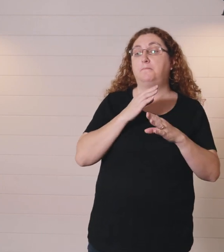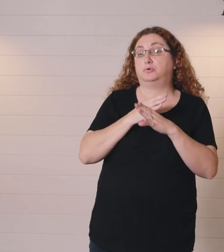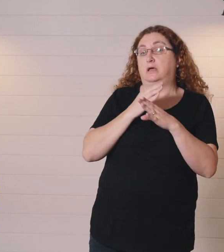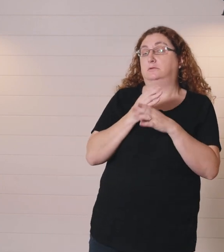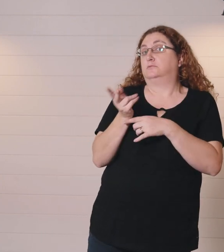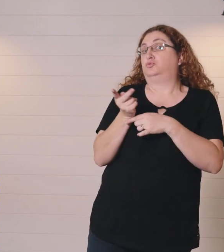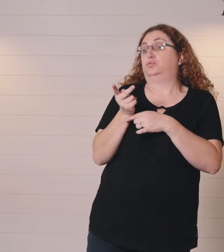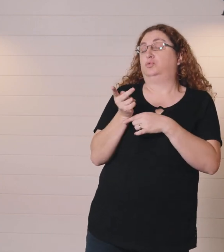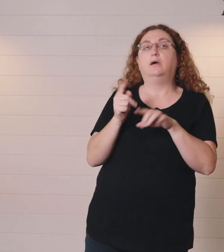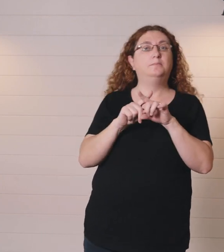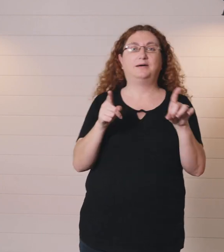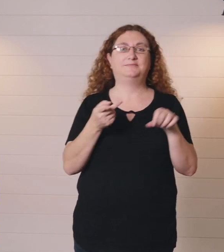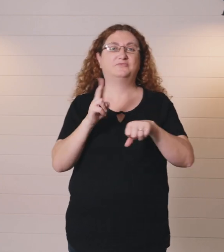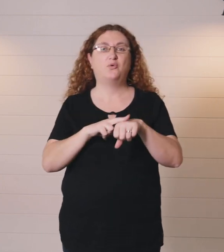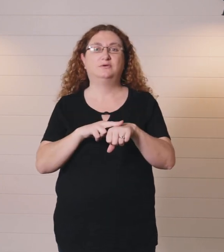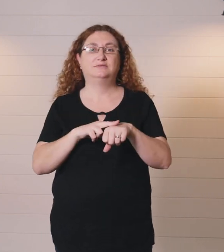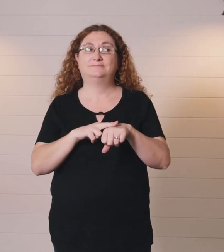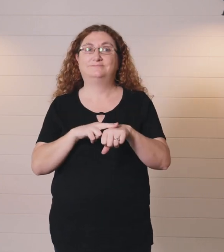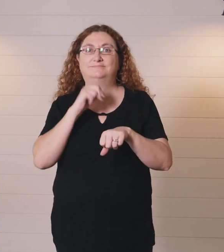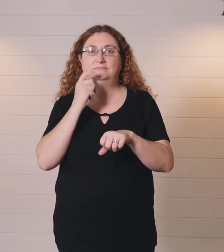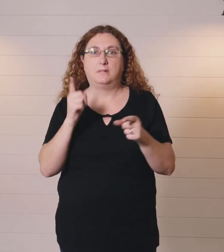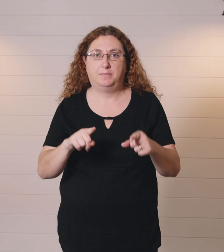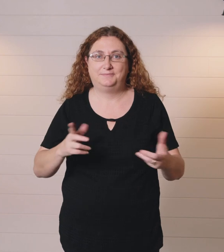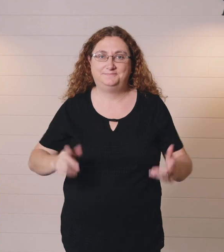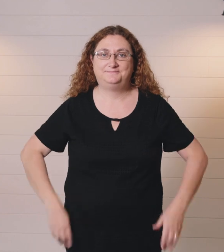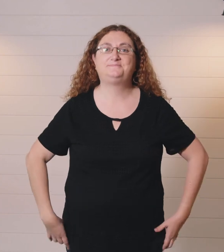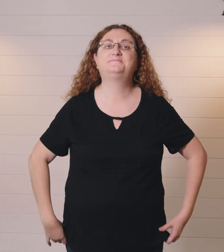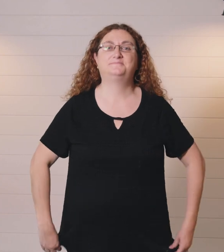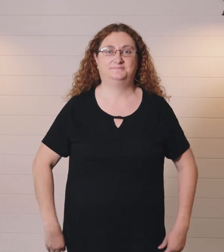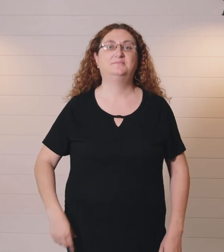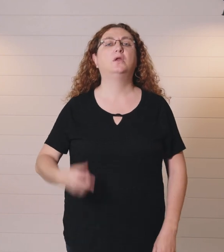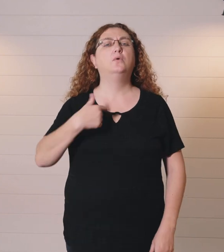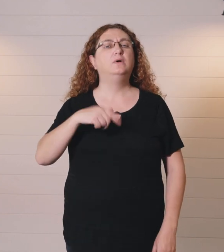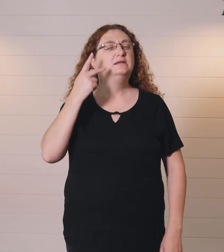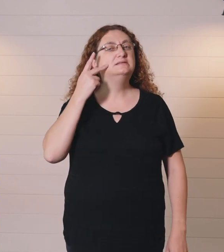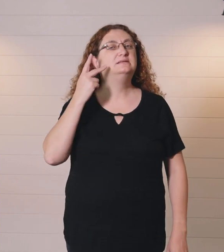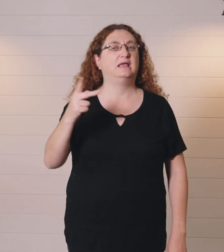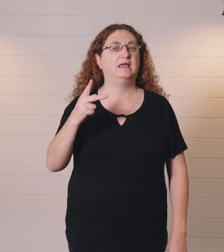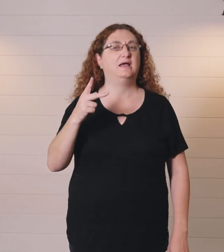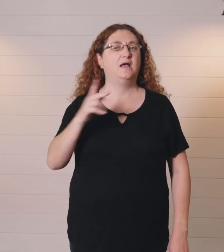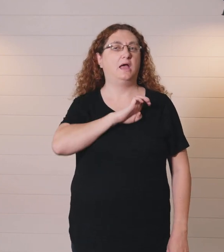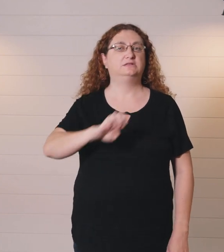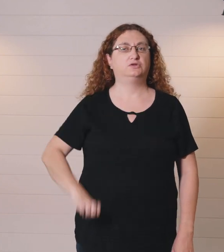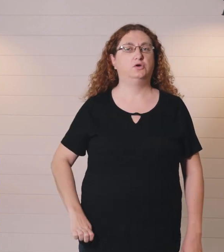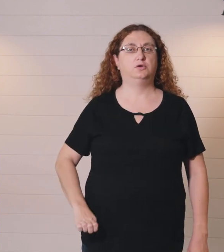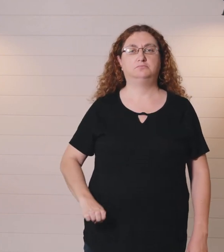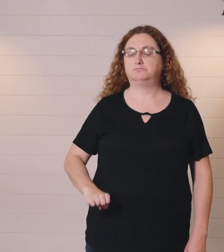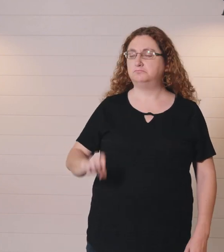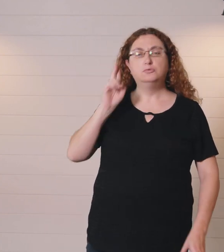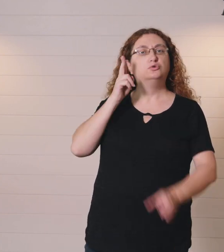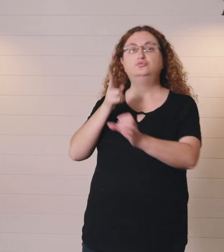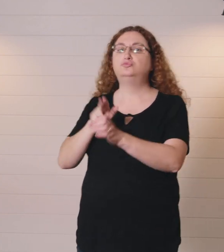them. But of course, that's not what we see. Instead, we see Esther's passion for her people. She falls at his